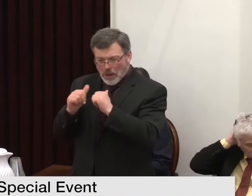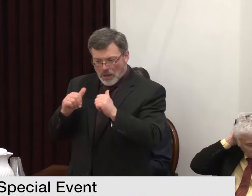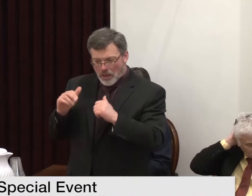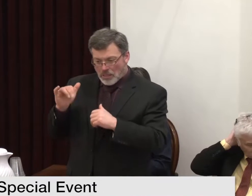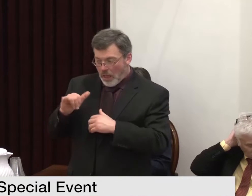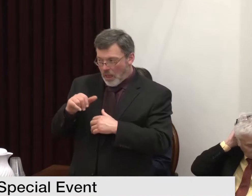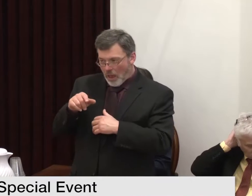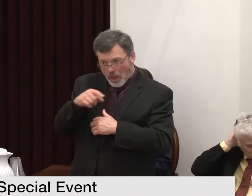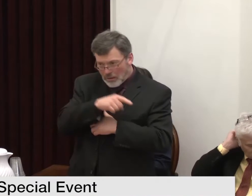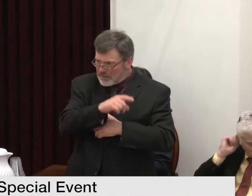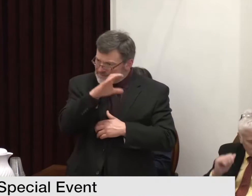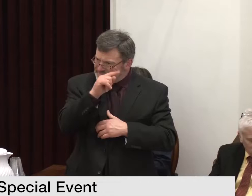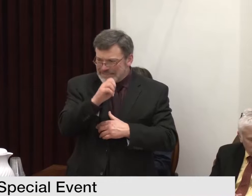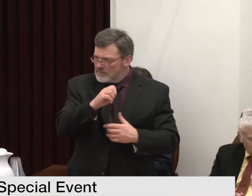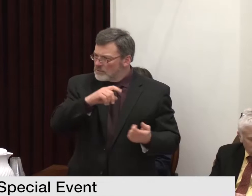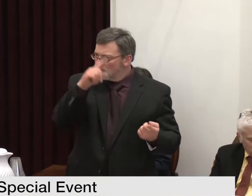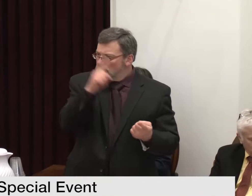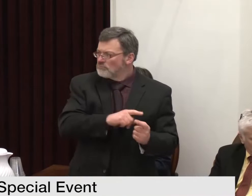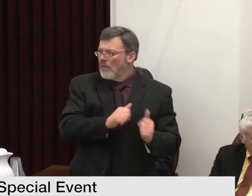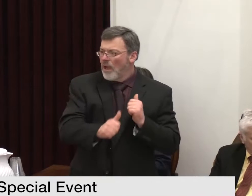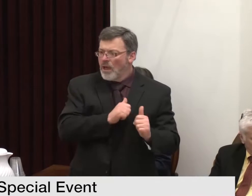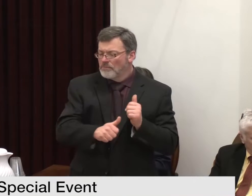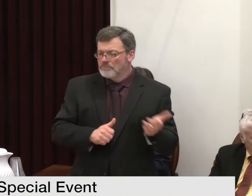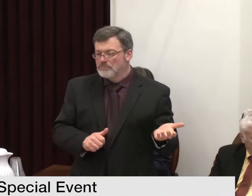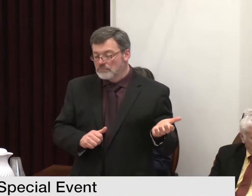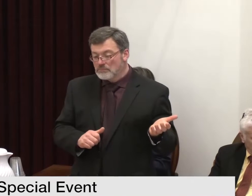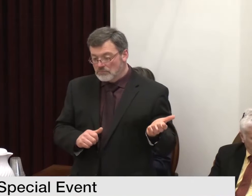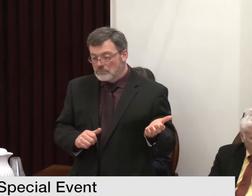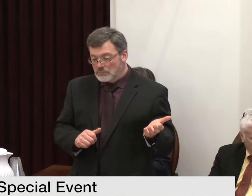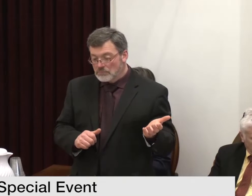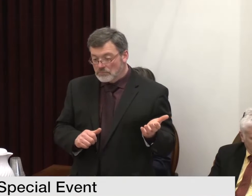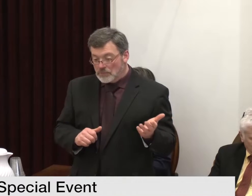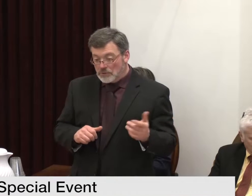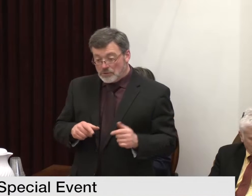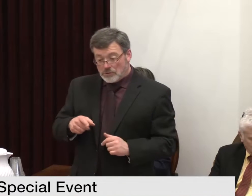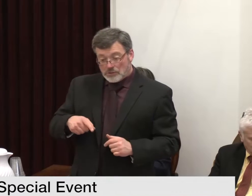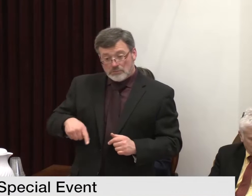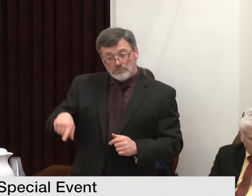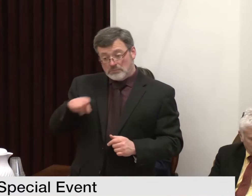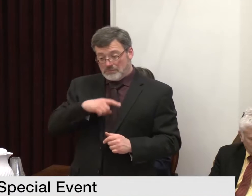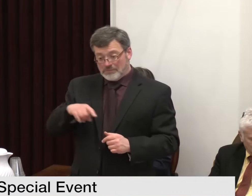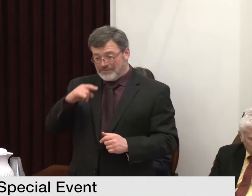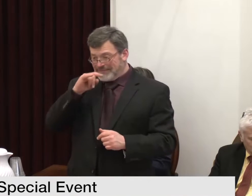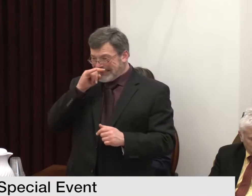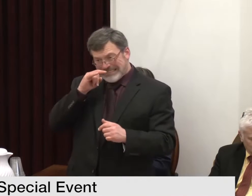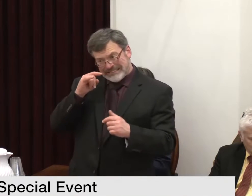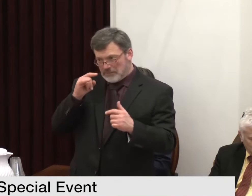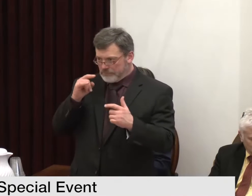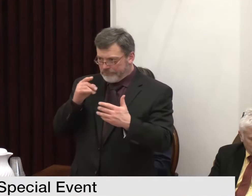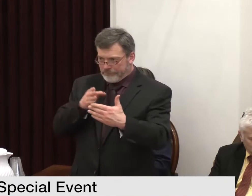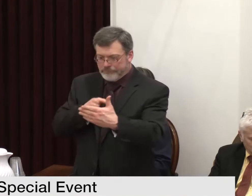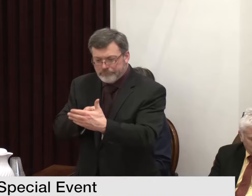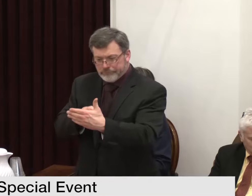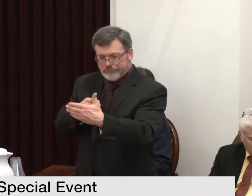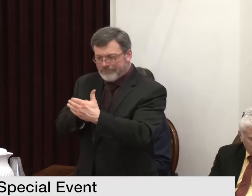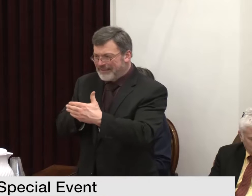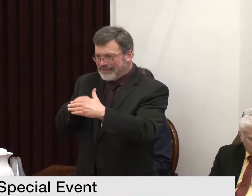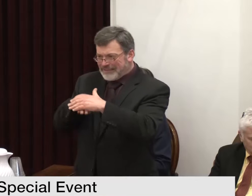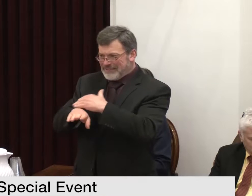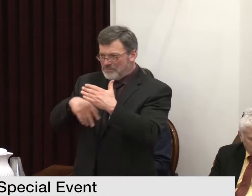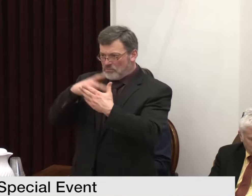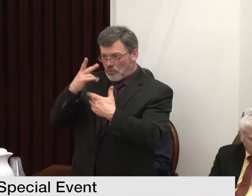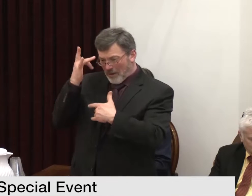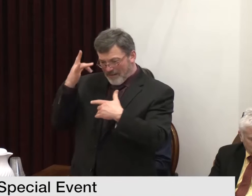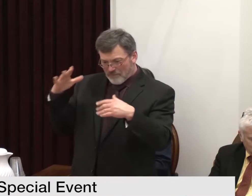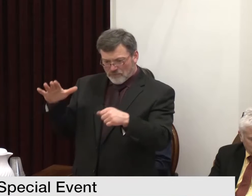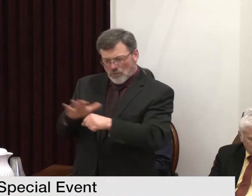eliminate the barriers keeping kids out of programs because their center happens to be full, We can show students the variety